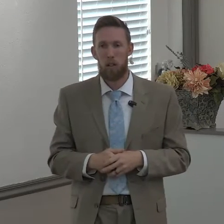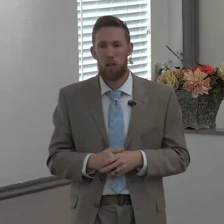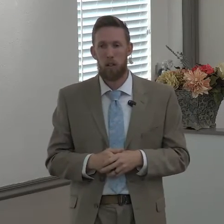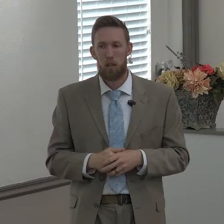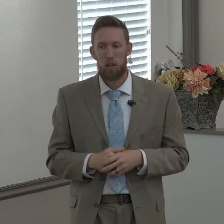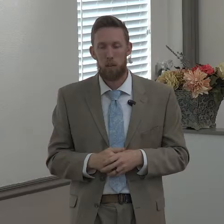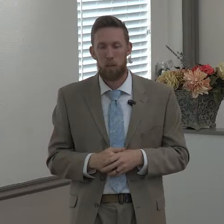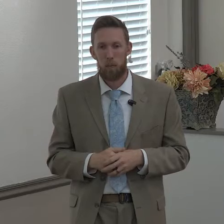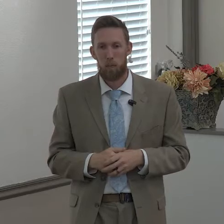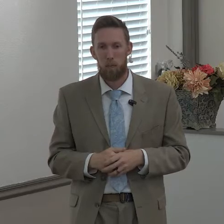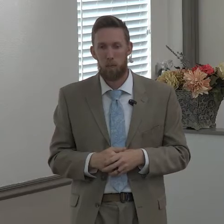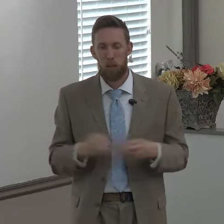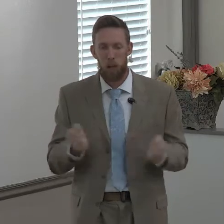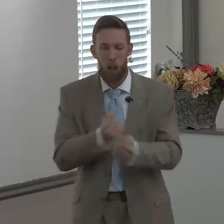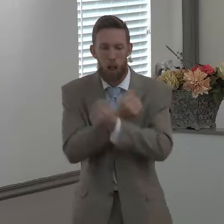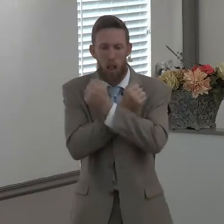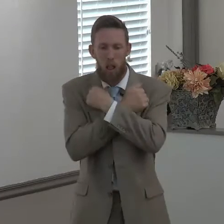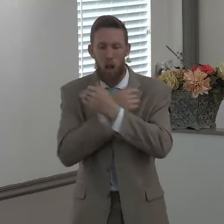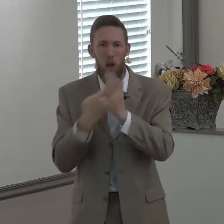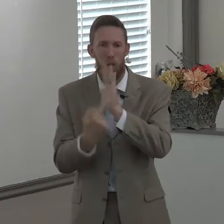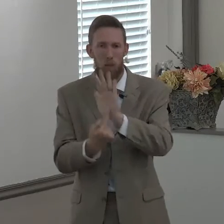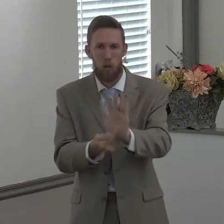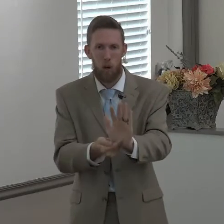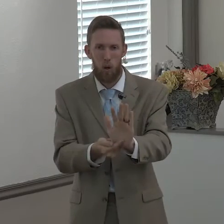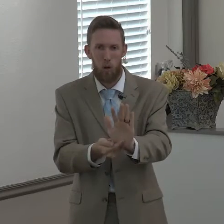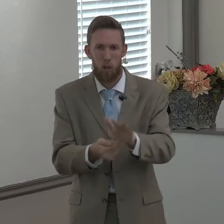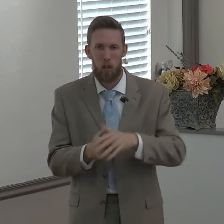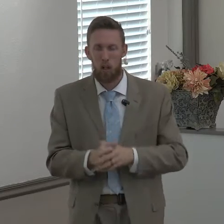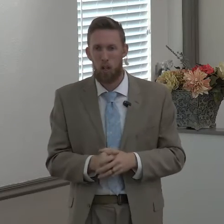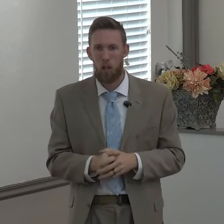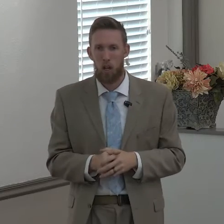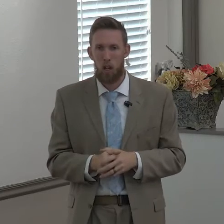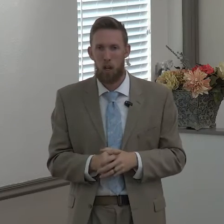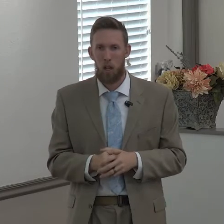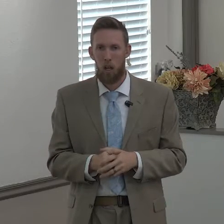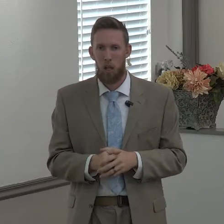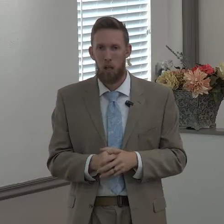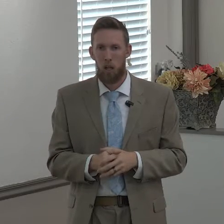the ability with sacrificial love to overlook some things.